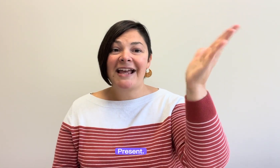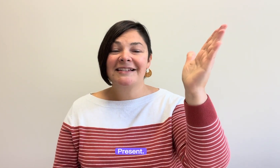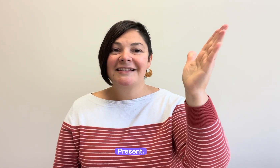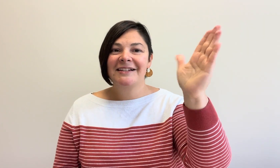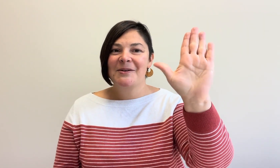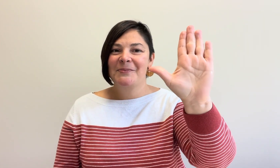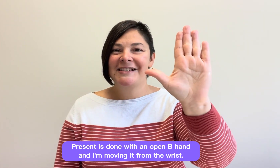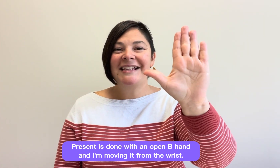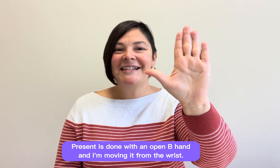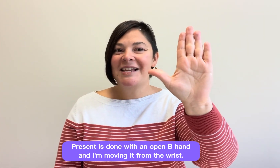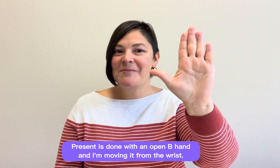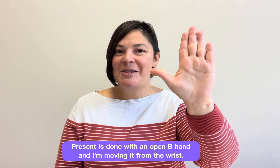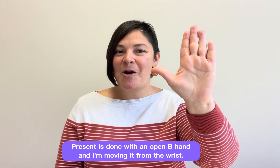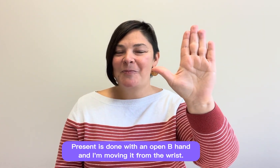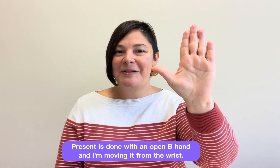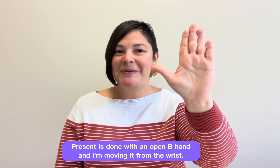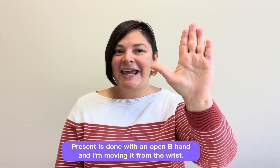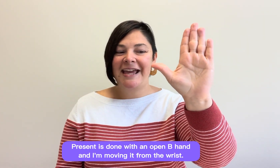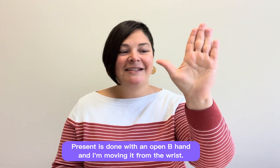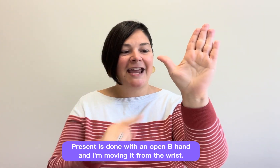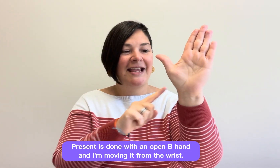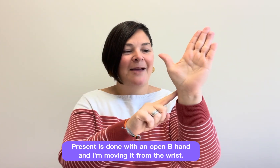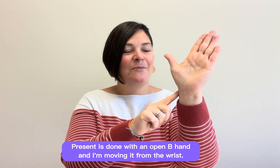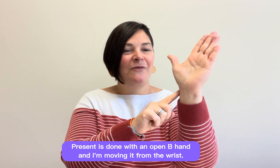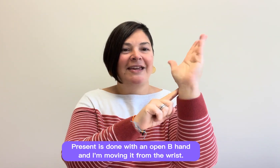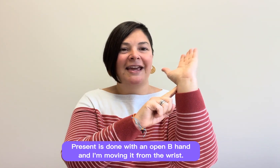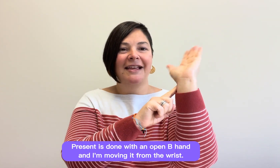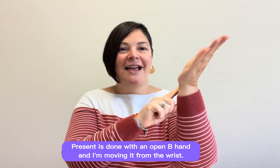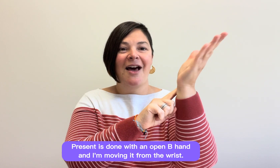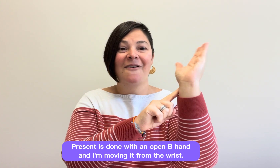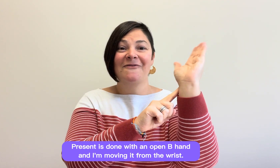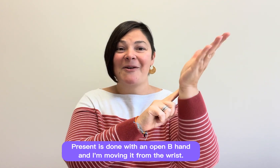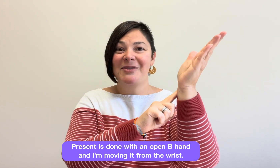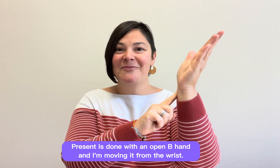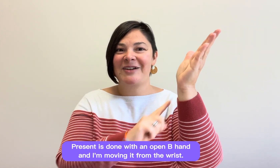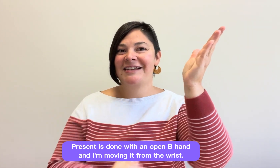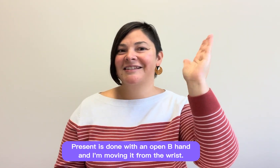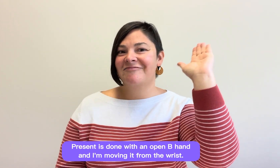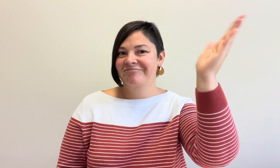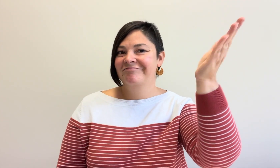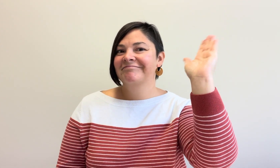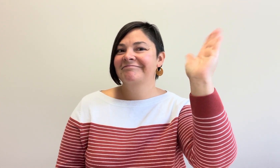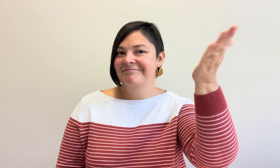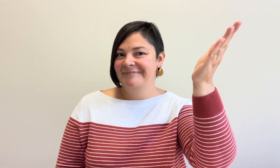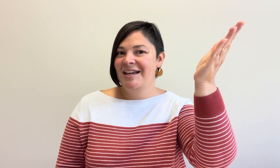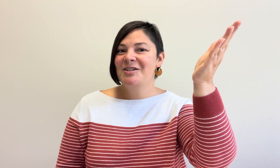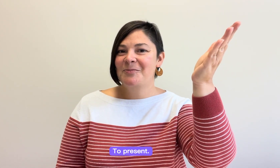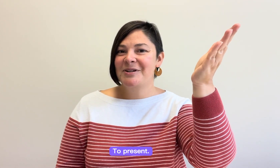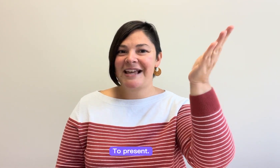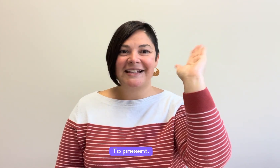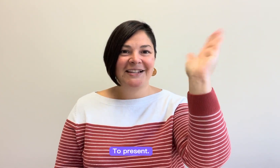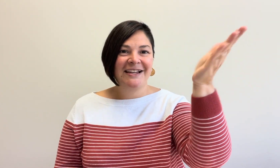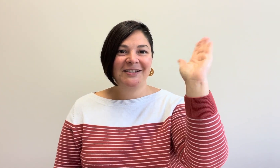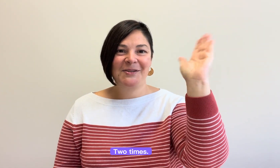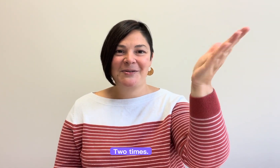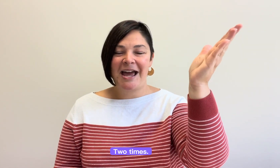Present. Present is done with an open B hand, and I'm moving it from the wrist to present 2